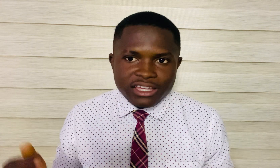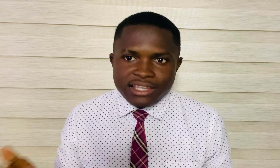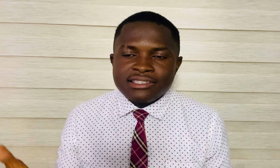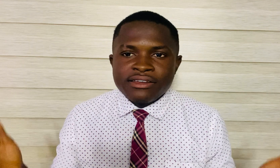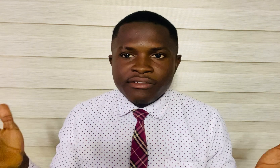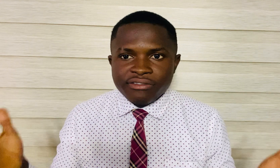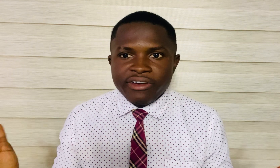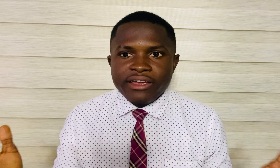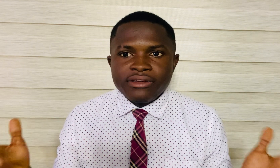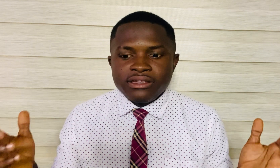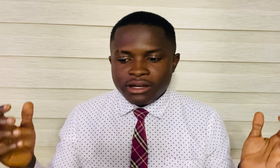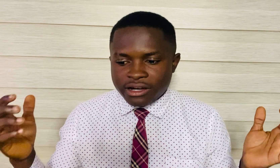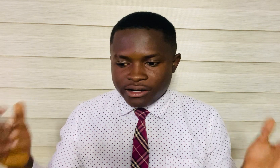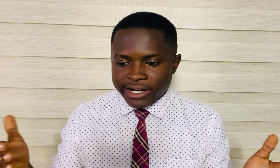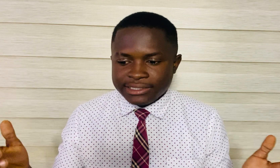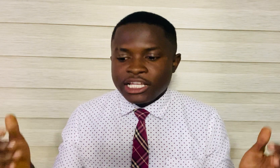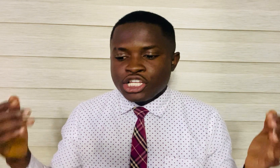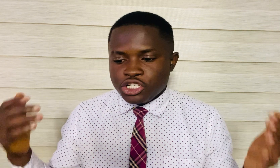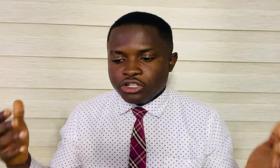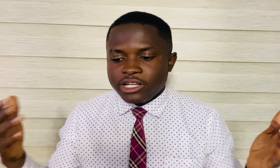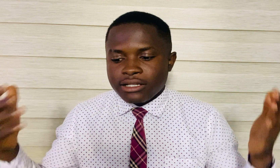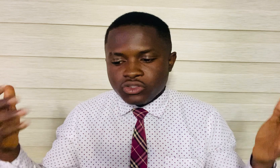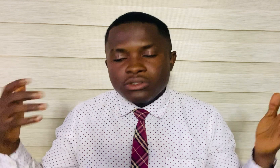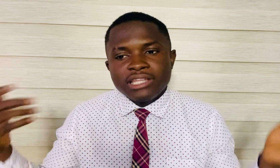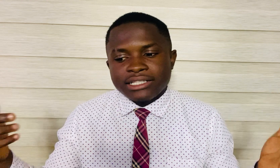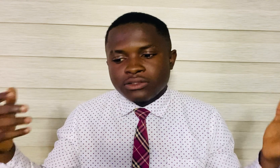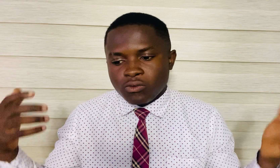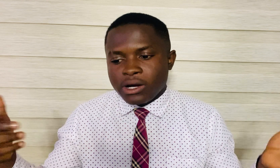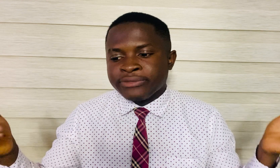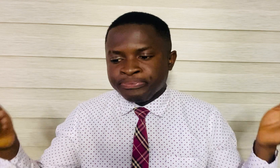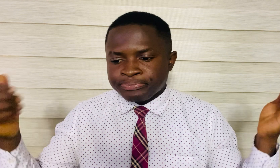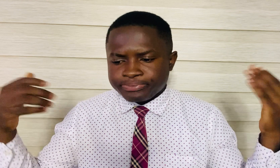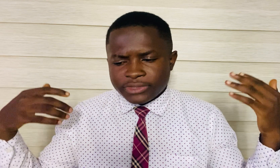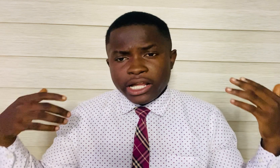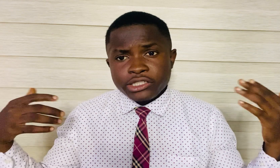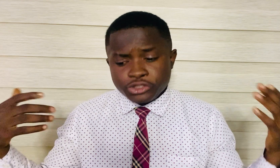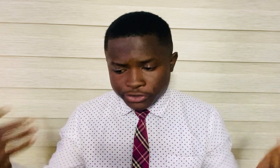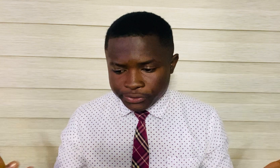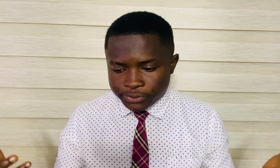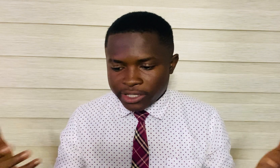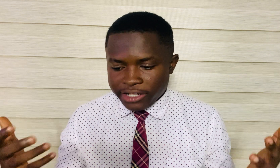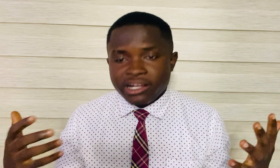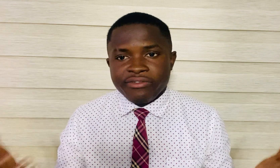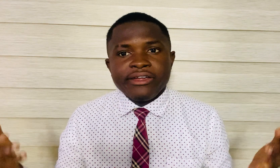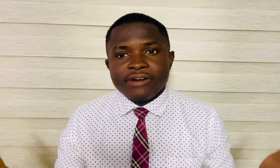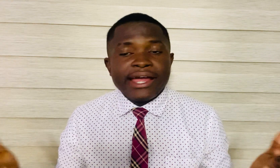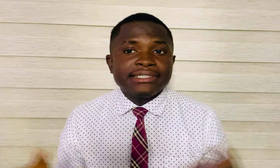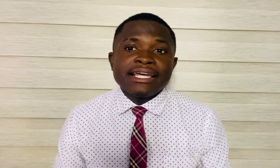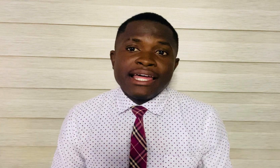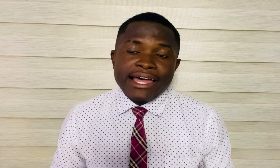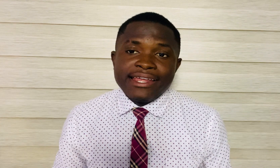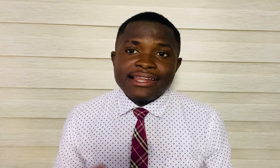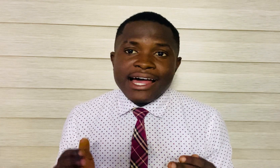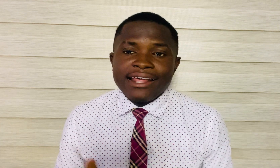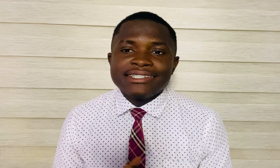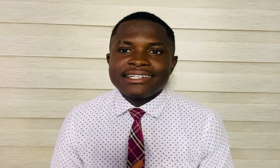is very correct. So you can do that one too, and you are very right. And then another sign